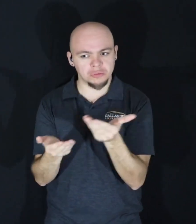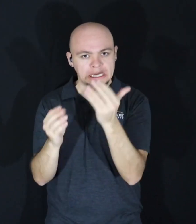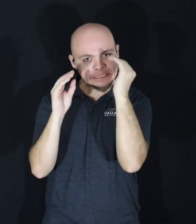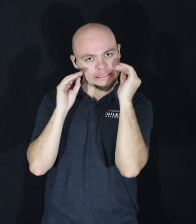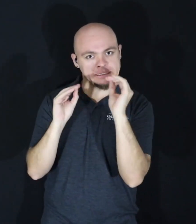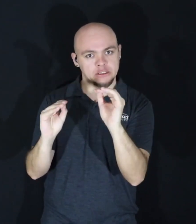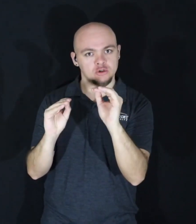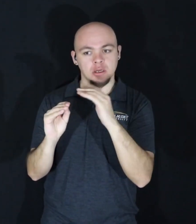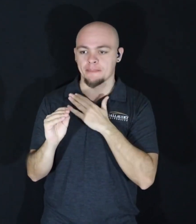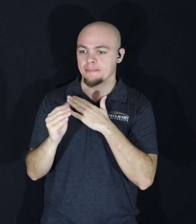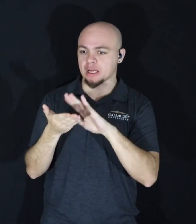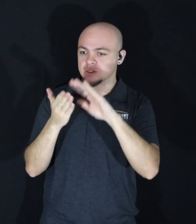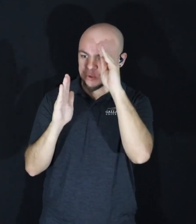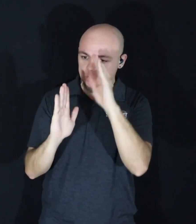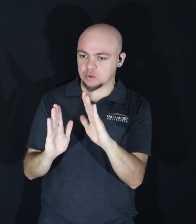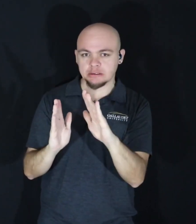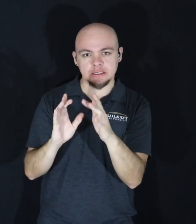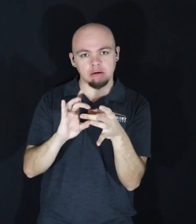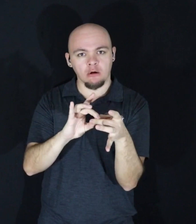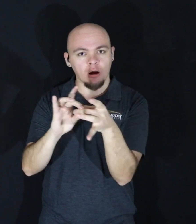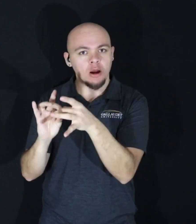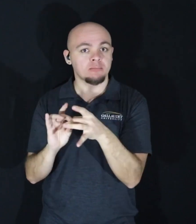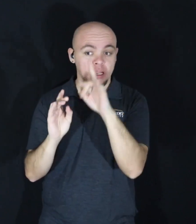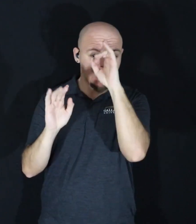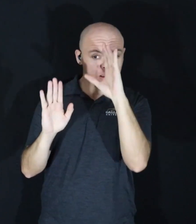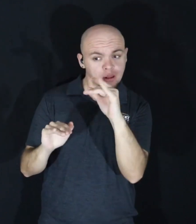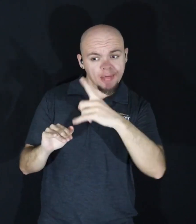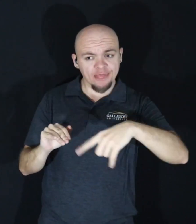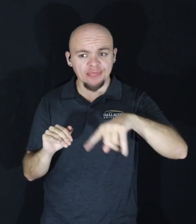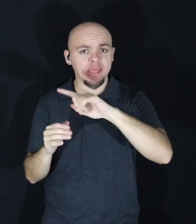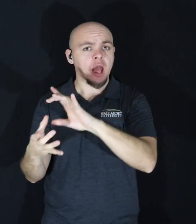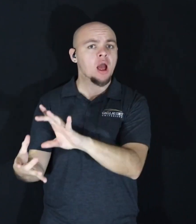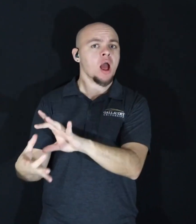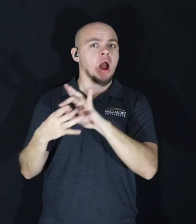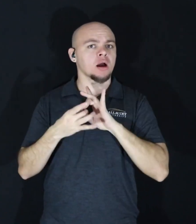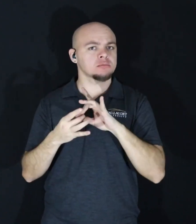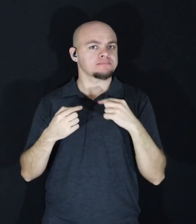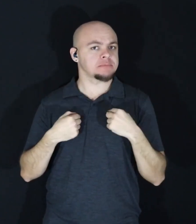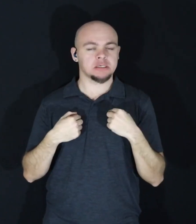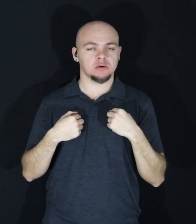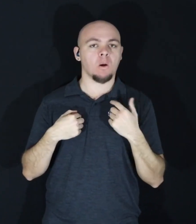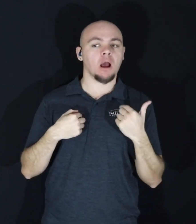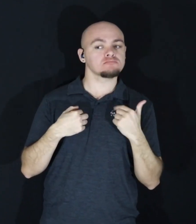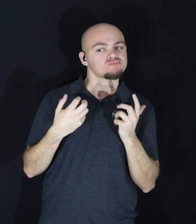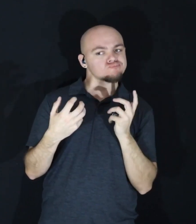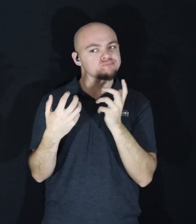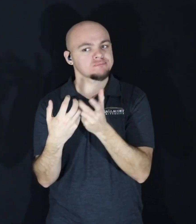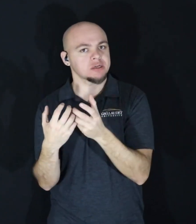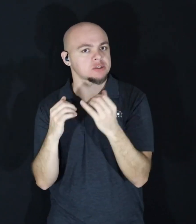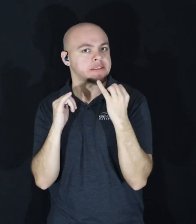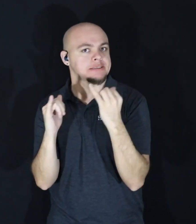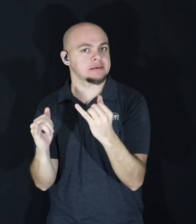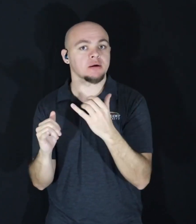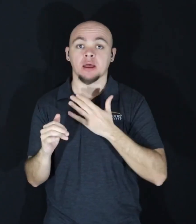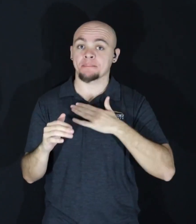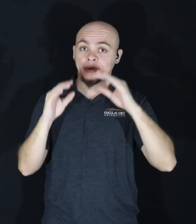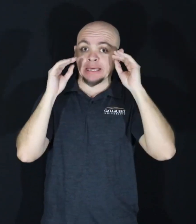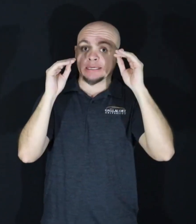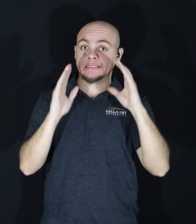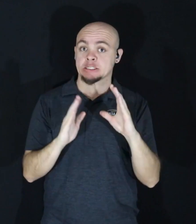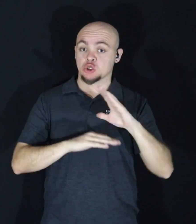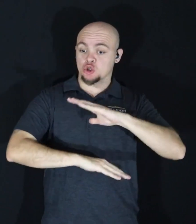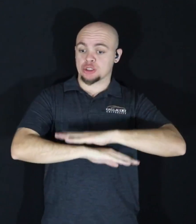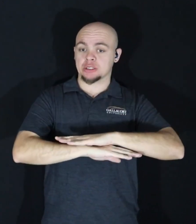with my students, and instead of expecting them to always harmonize with me. So I removed my teacher's desk.